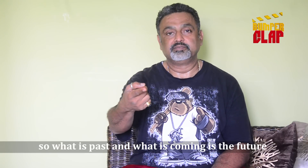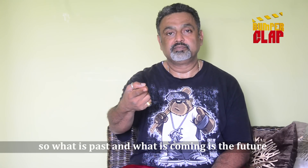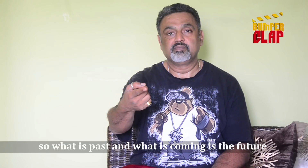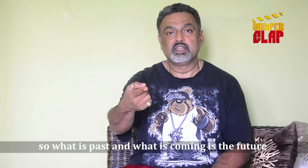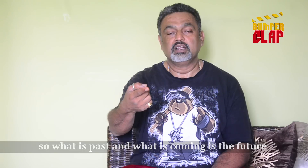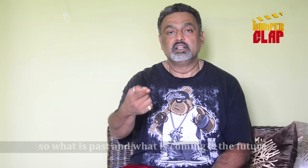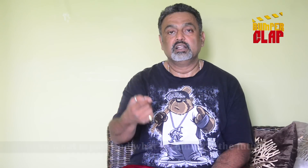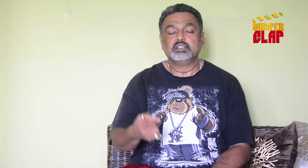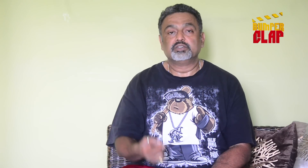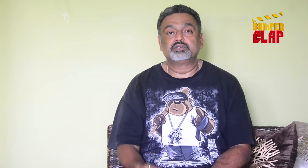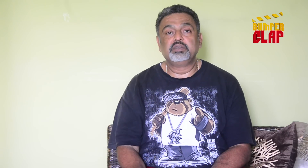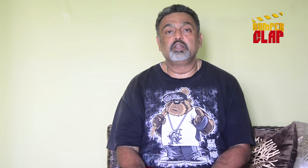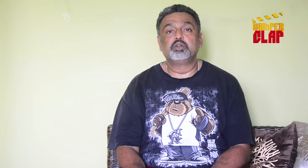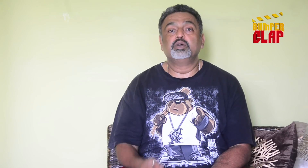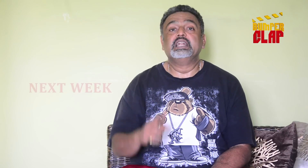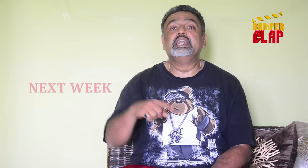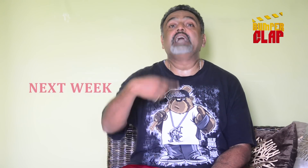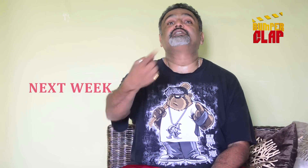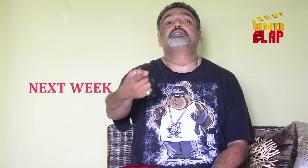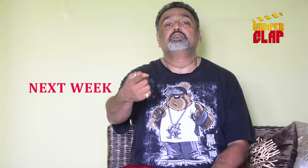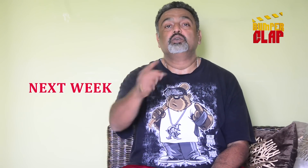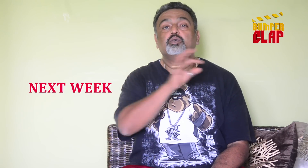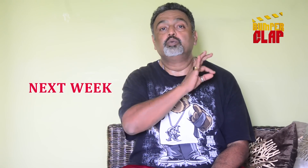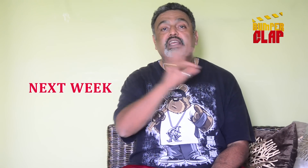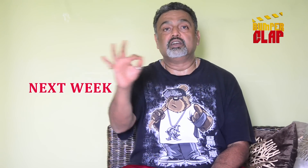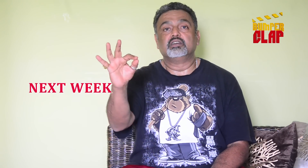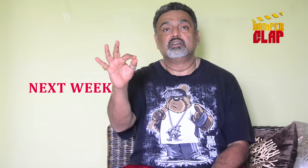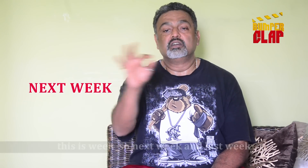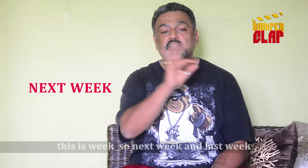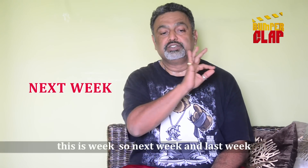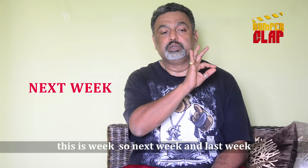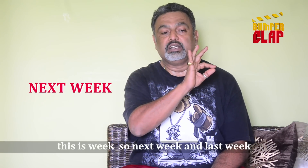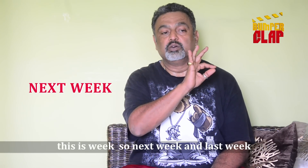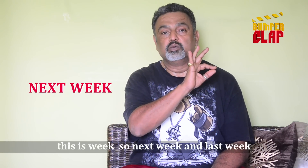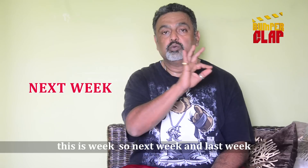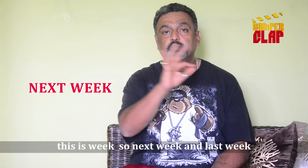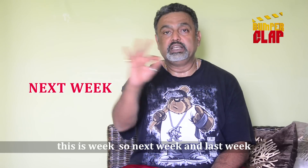week this is week week